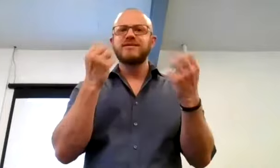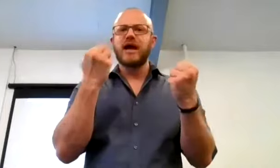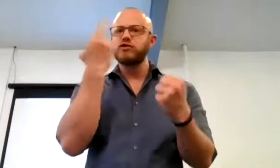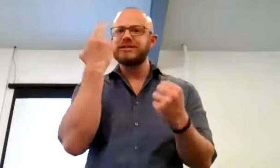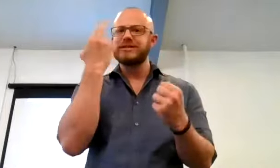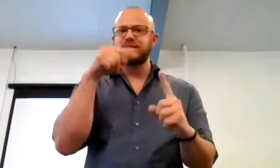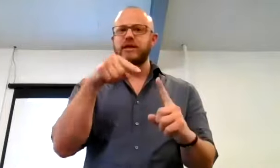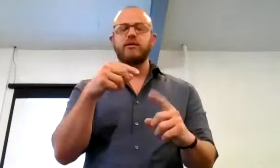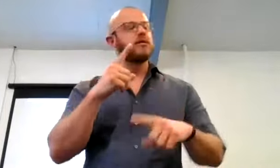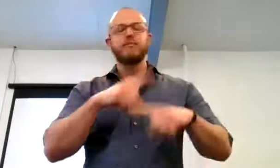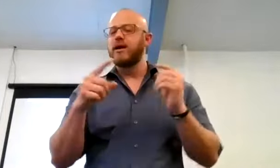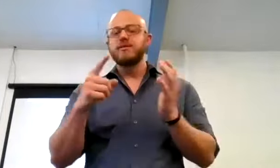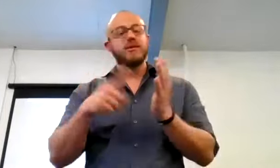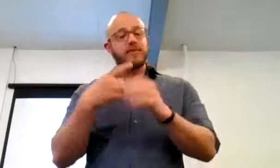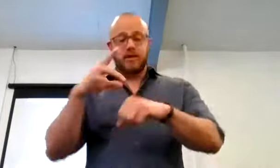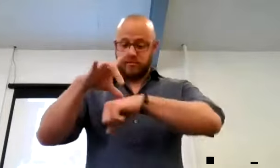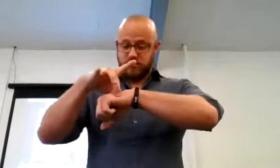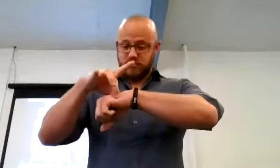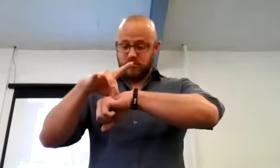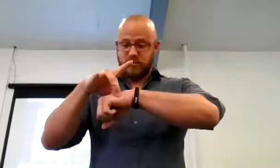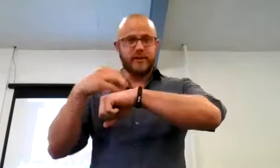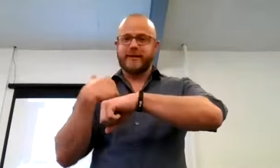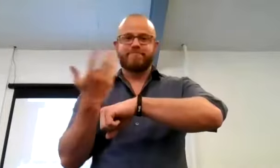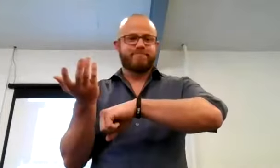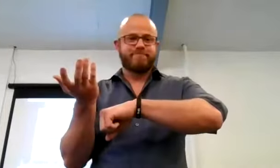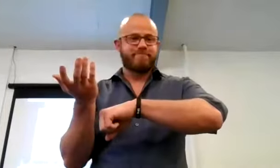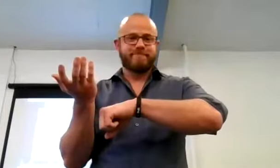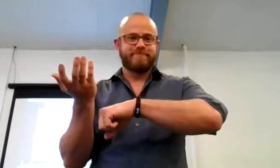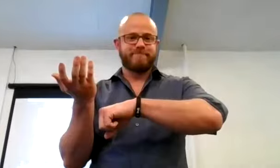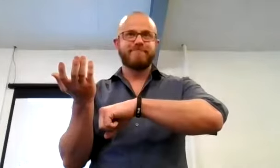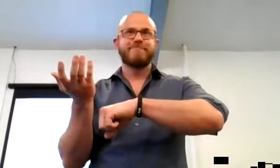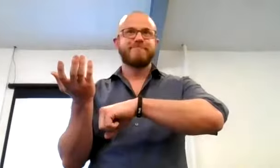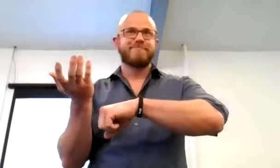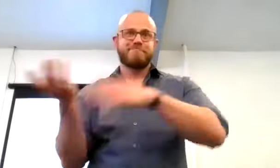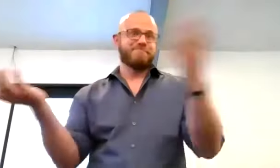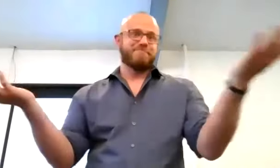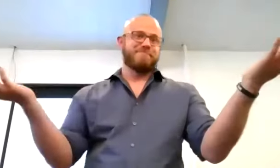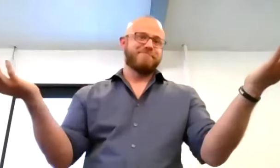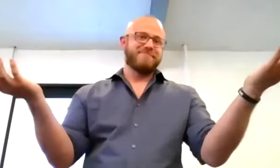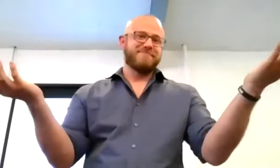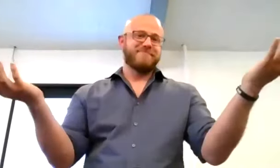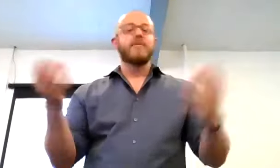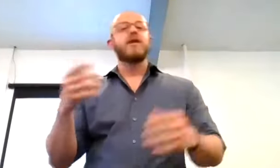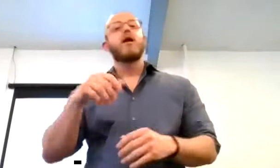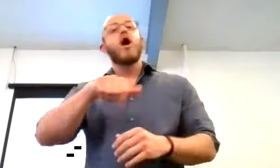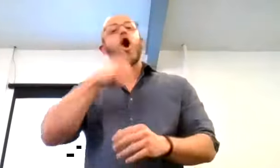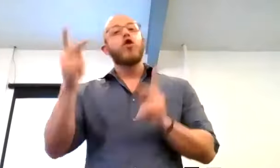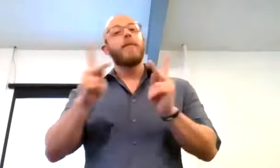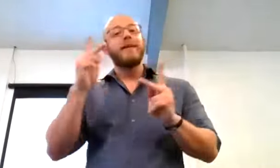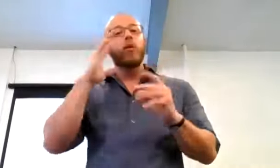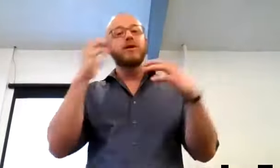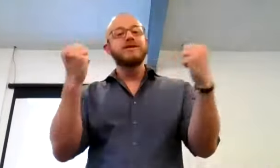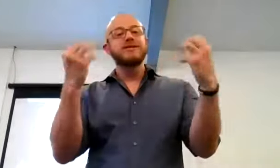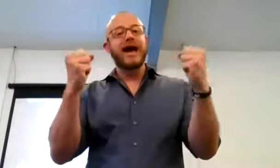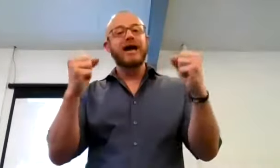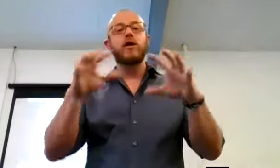do have a lot of reasons behind it, but sometimes like with earth, you know, there's, I don't know, I got nothing. Other